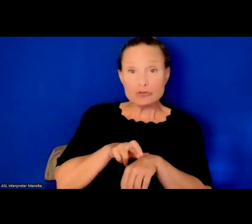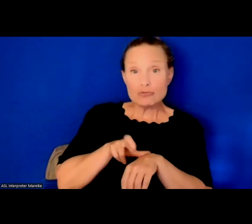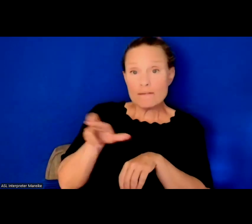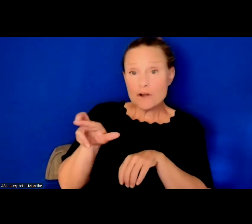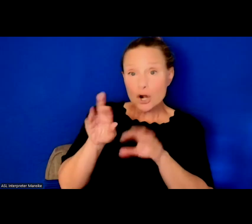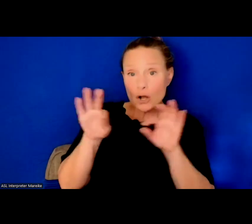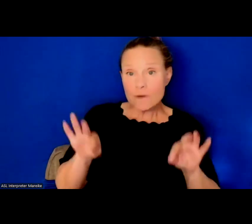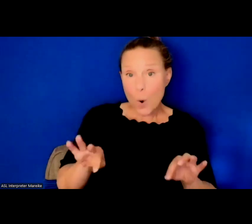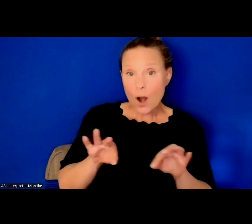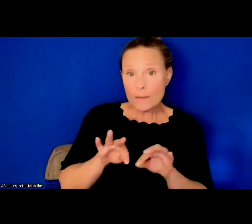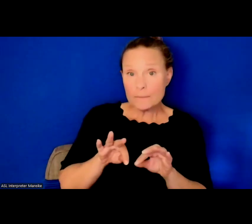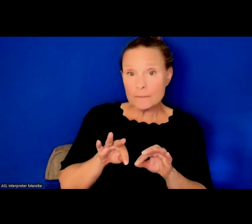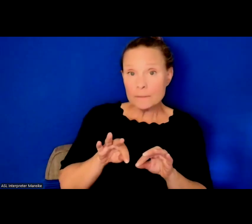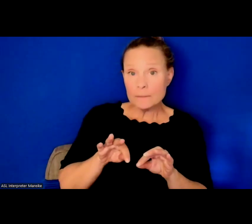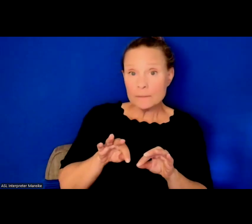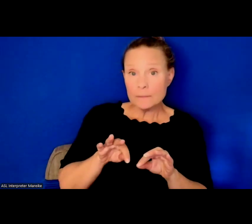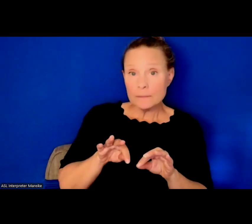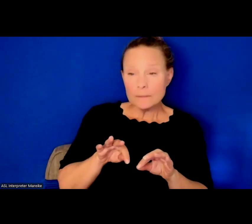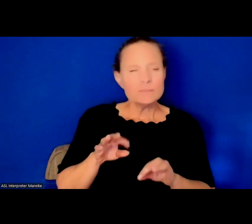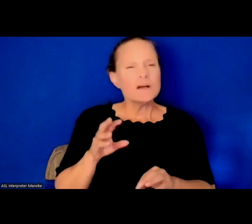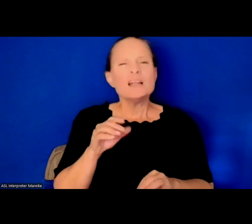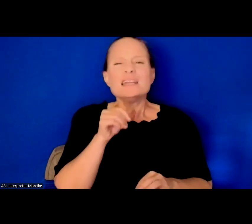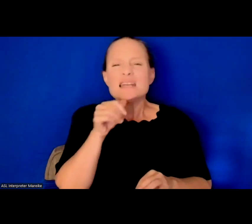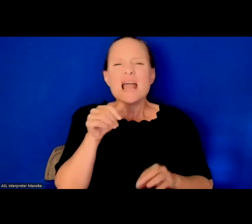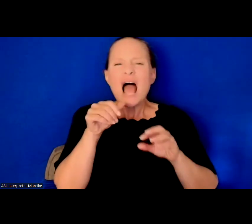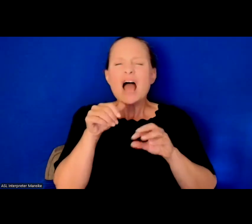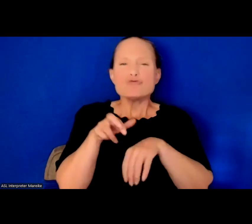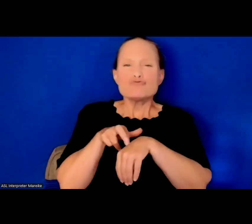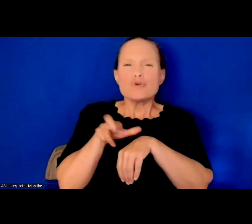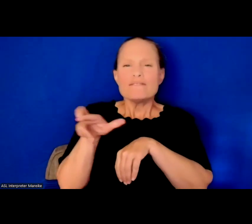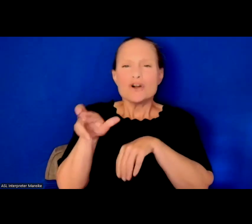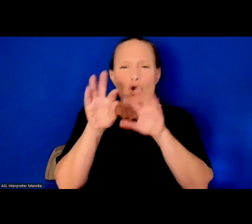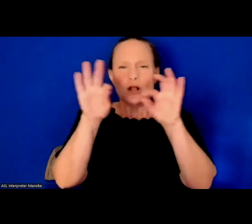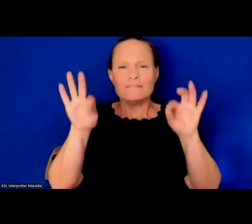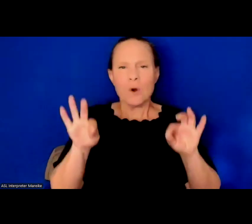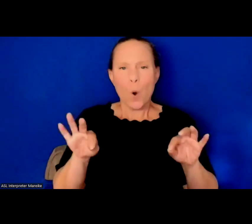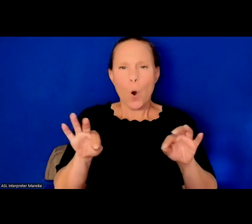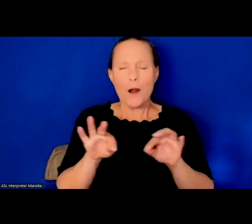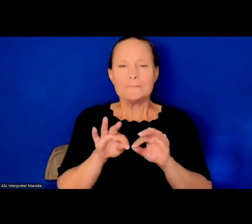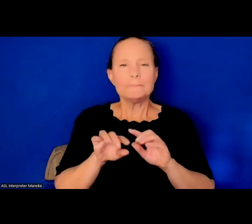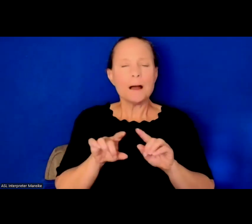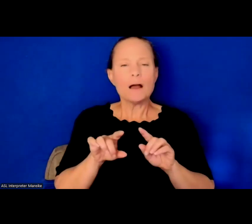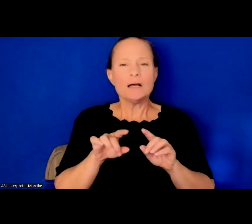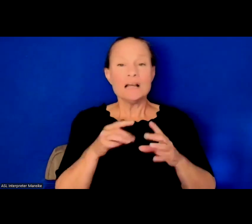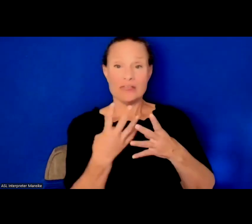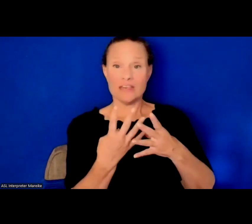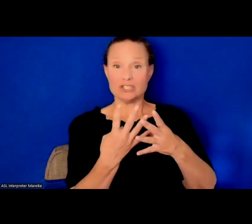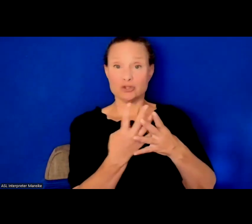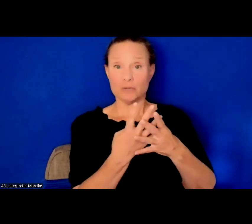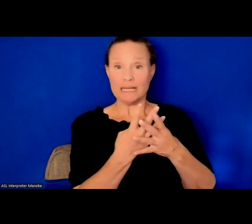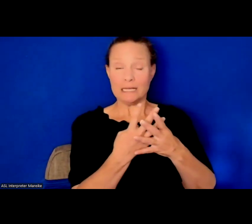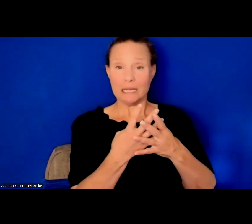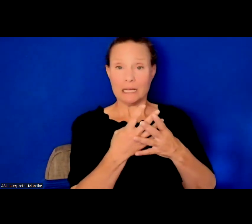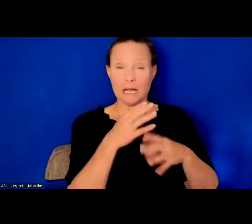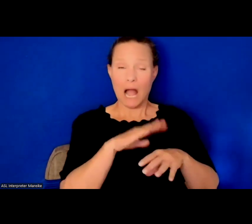submit to the program? It's not a referral form, but there's the screening on each SCN